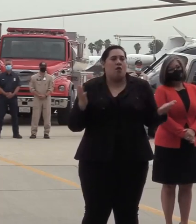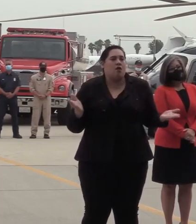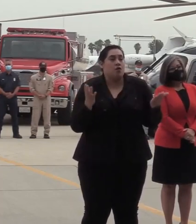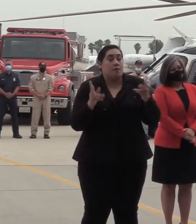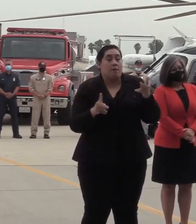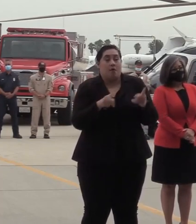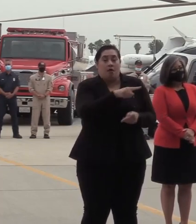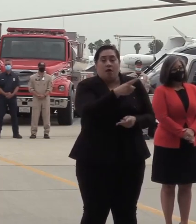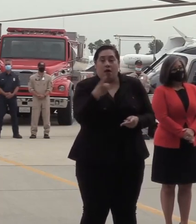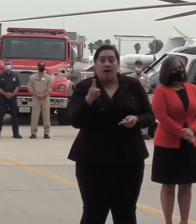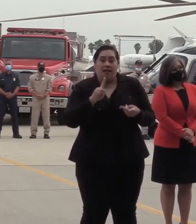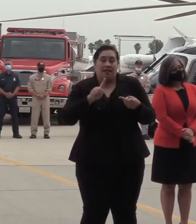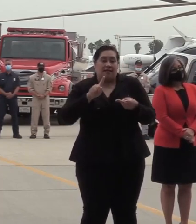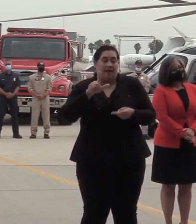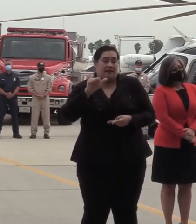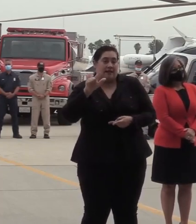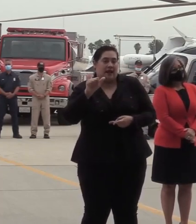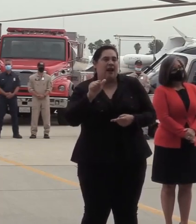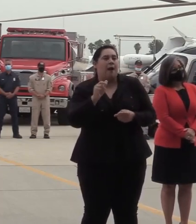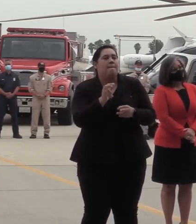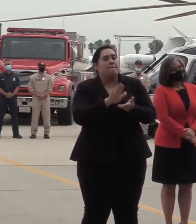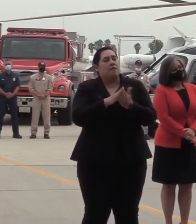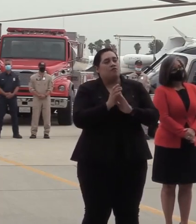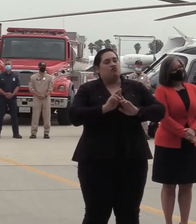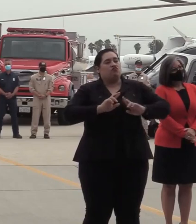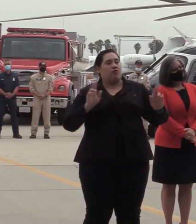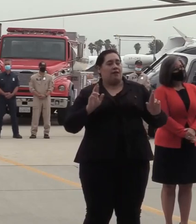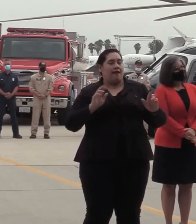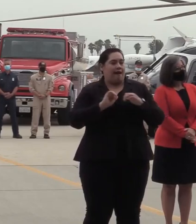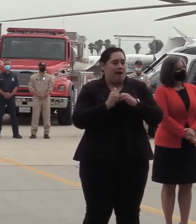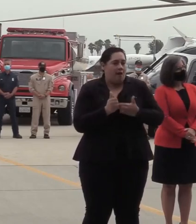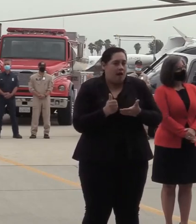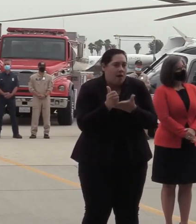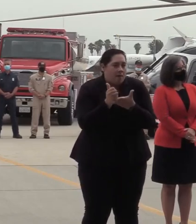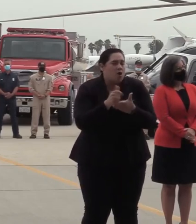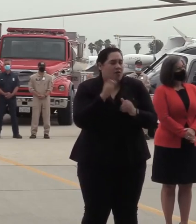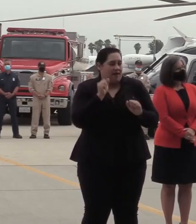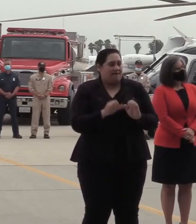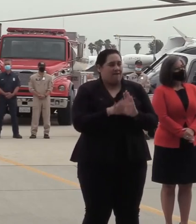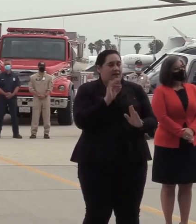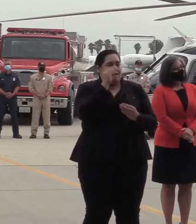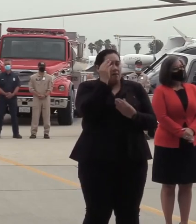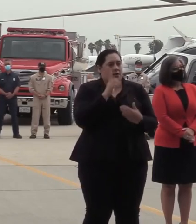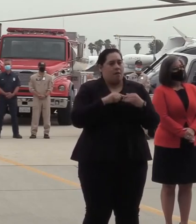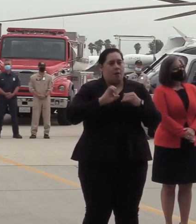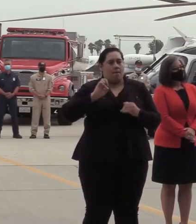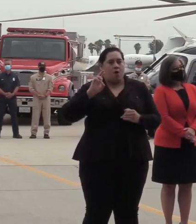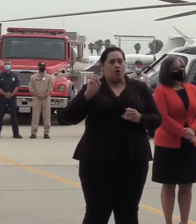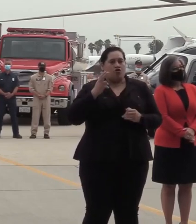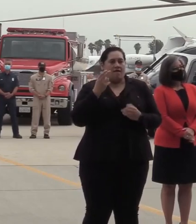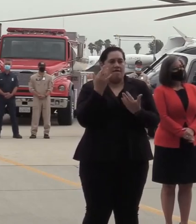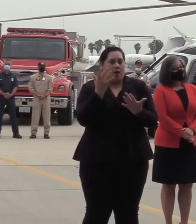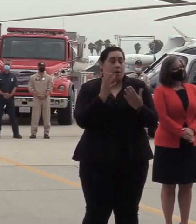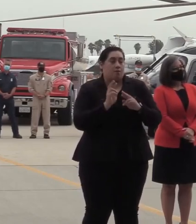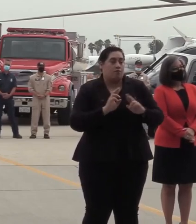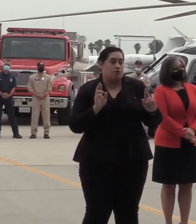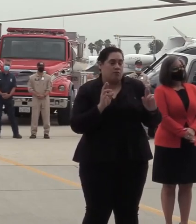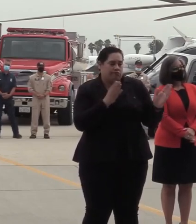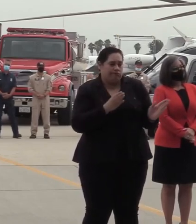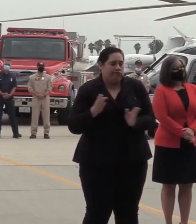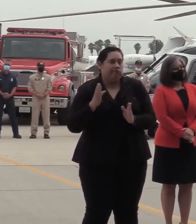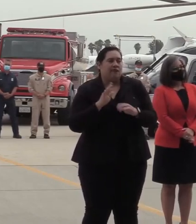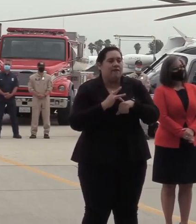get prepared. To assist with that preparation, there is information regarding brush fire preparation